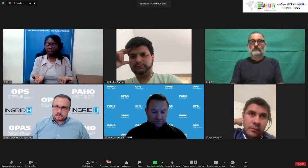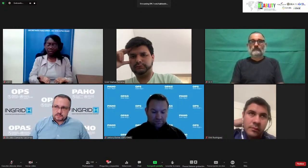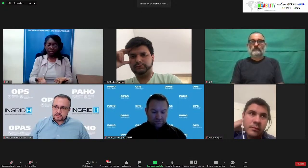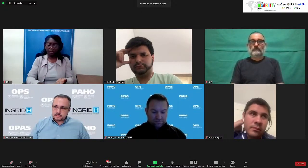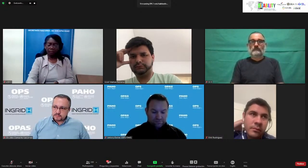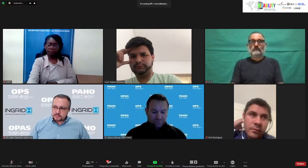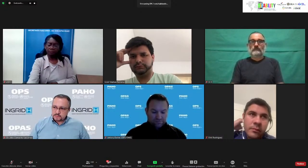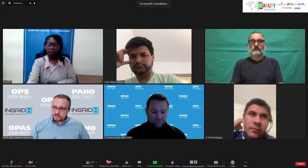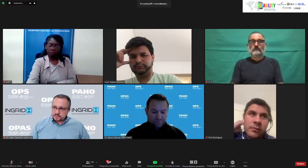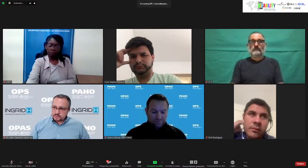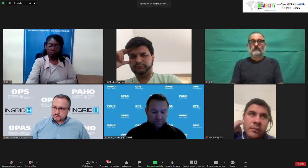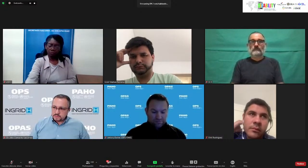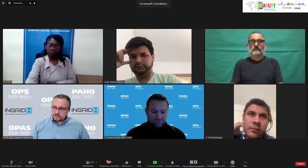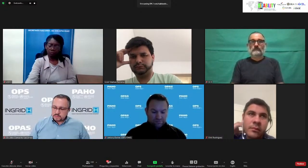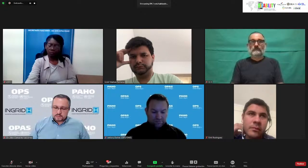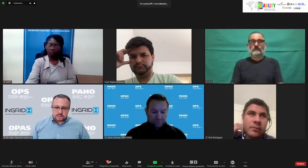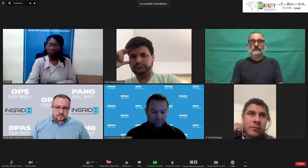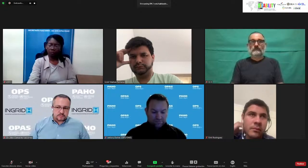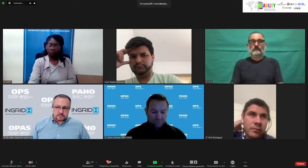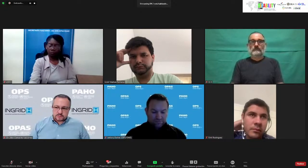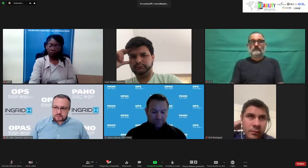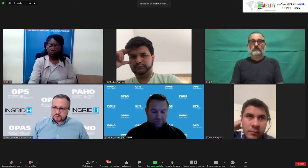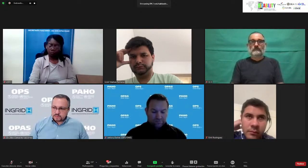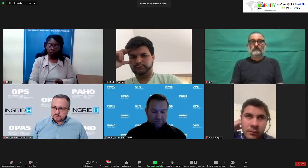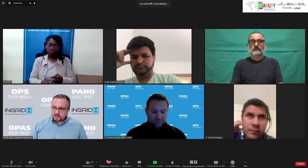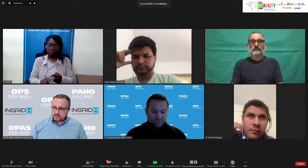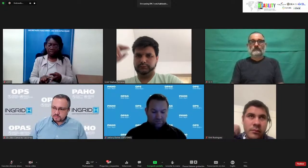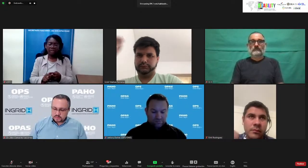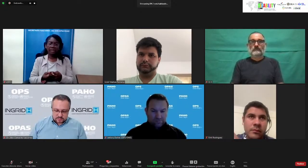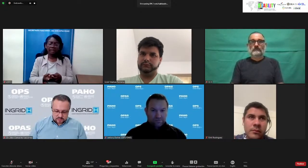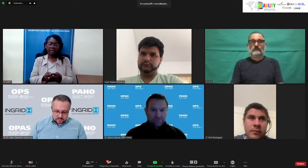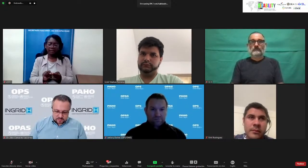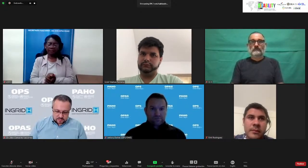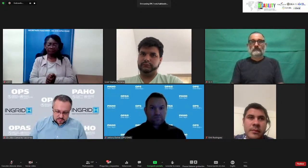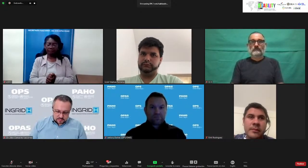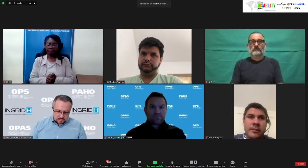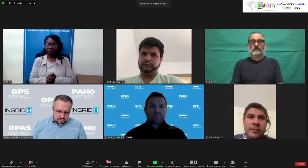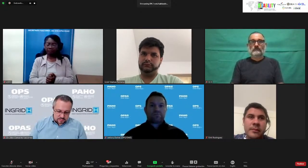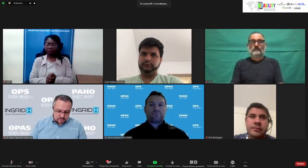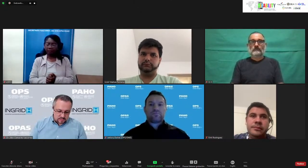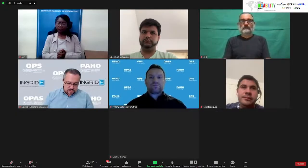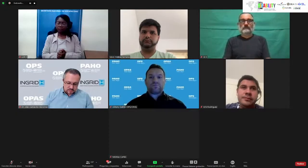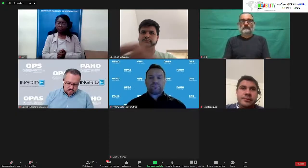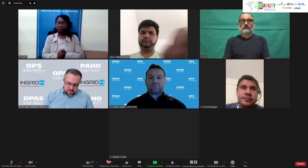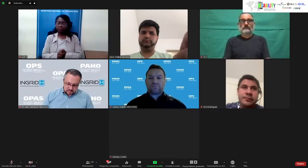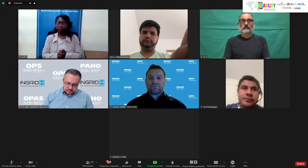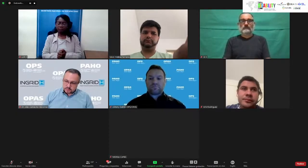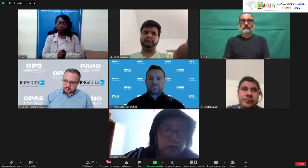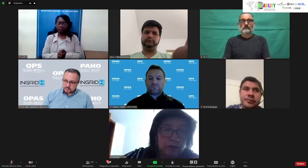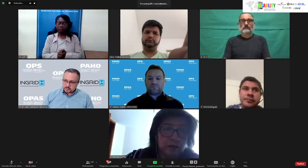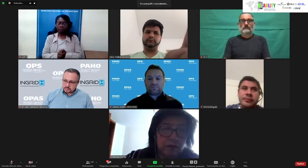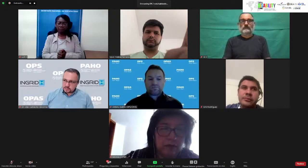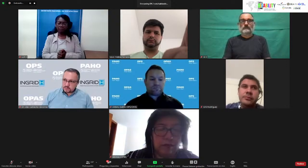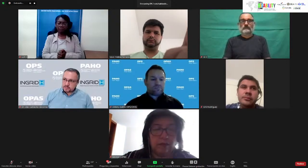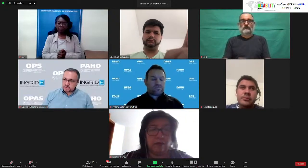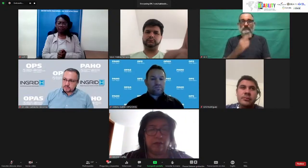let's see if everyone can turn on their camera so that we can begin without any problems